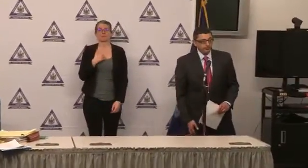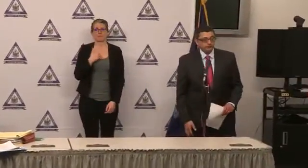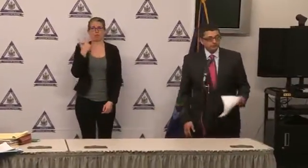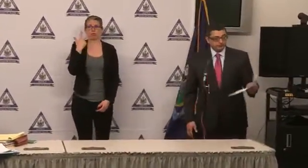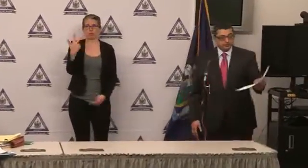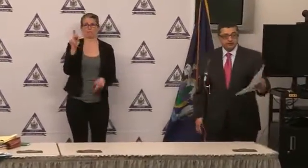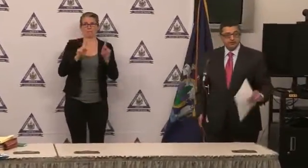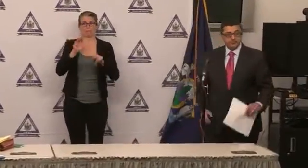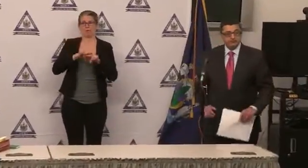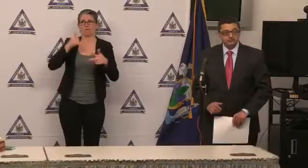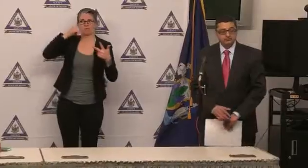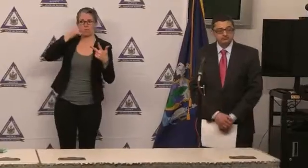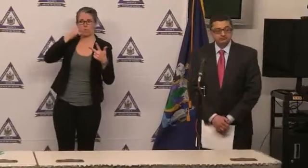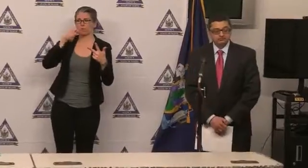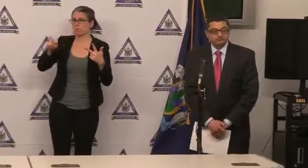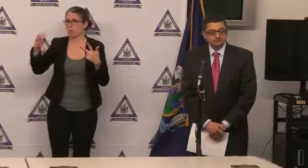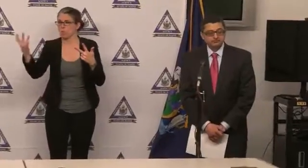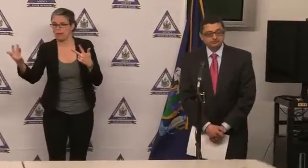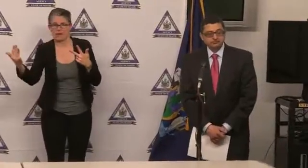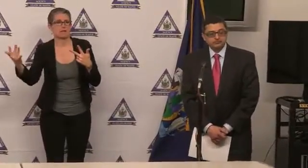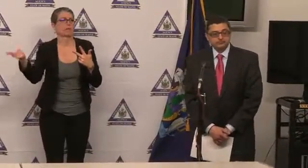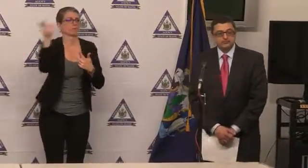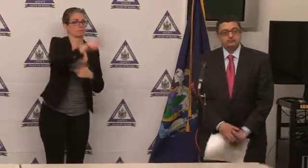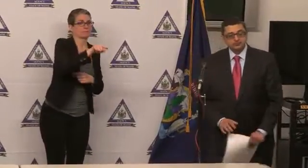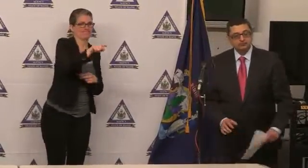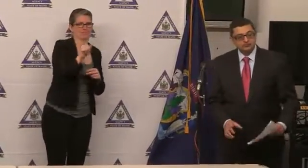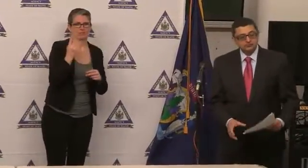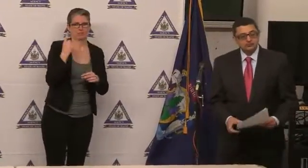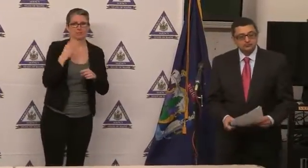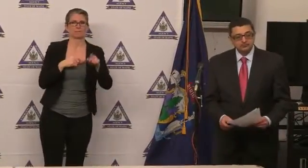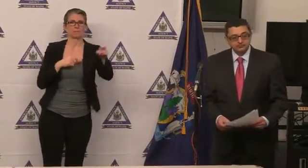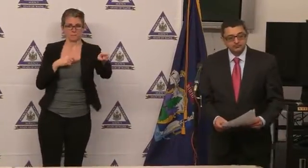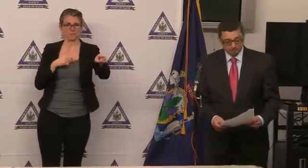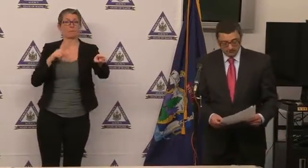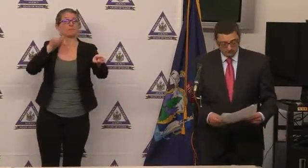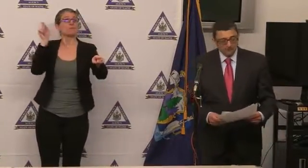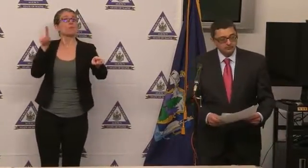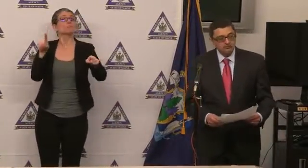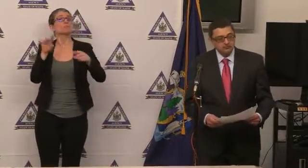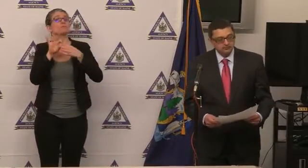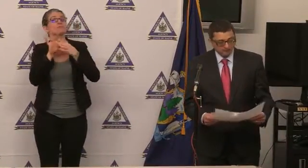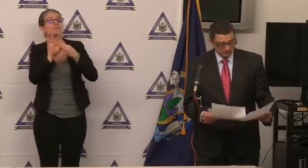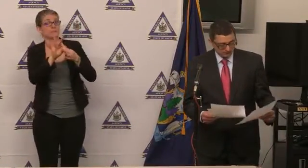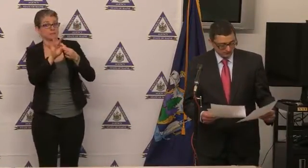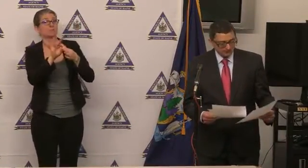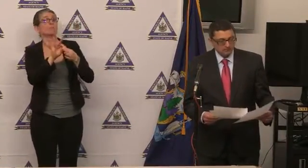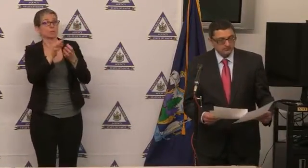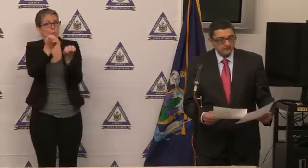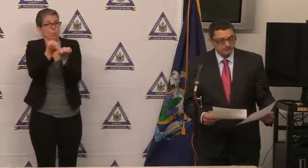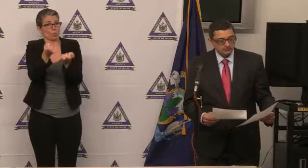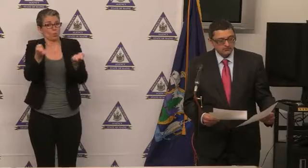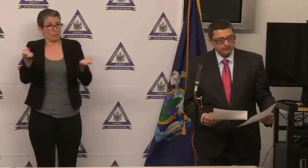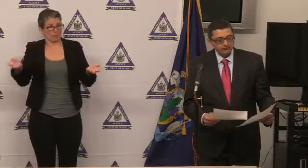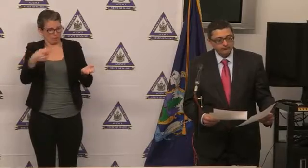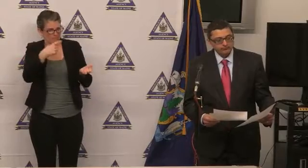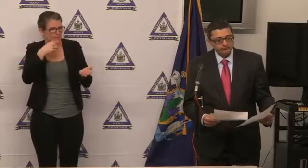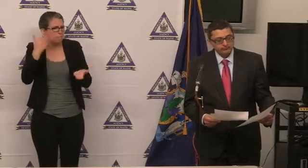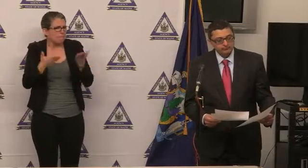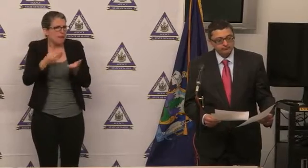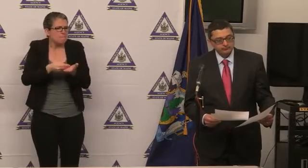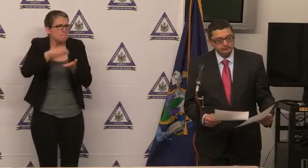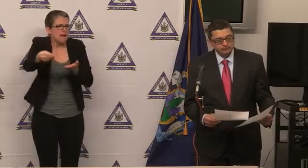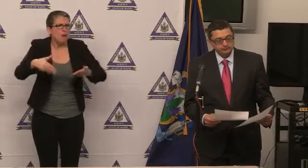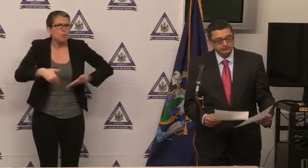here in the room. Steve? Quick question on the testing and the equipment you're considering buying. My understanding is, can you tell me if